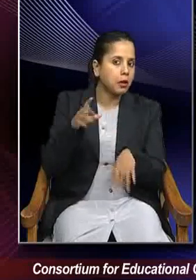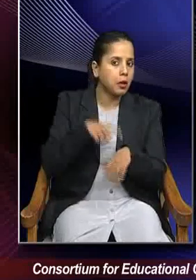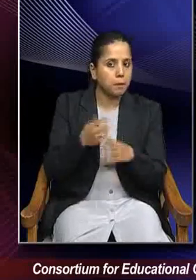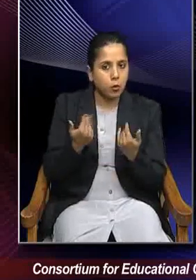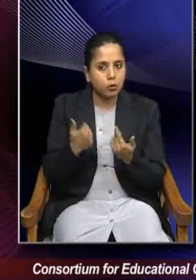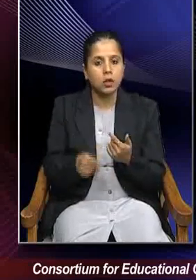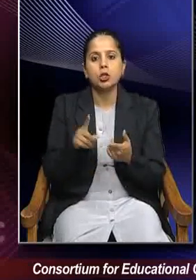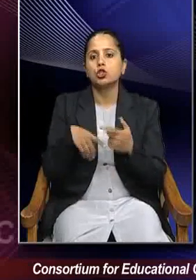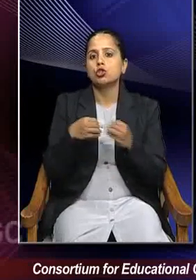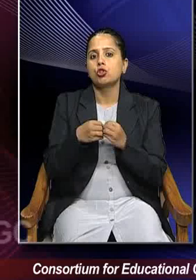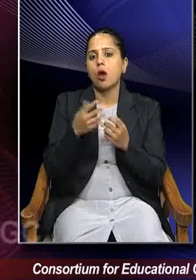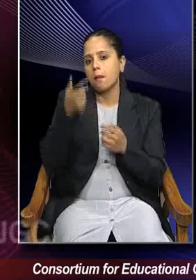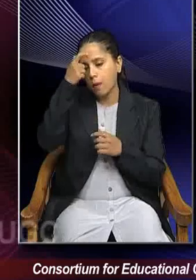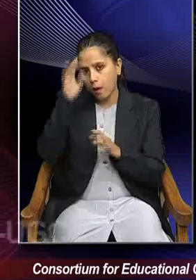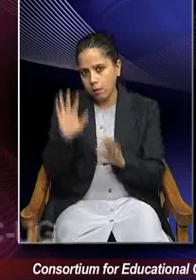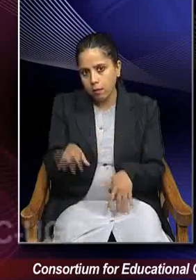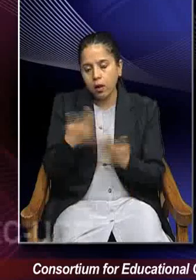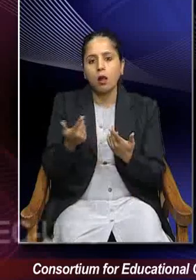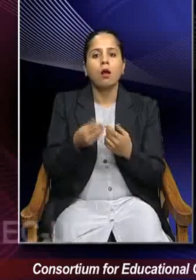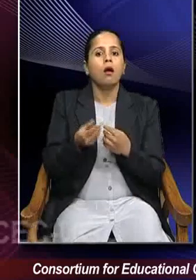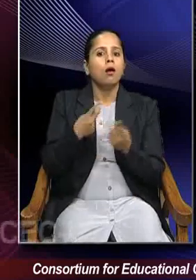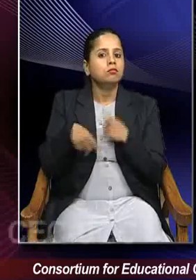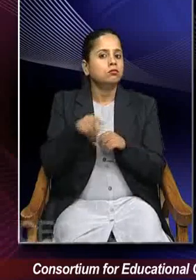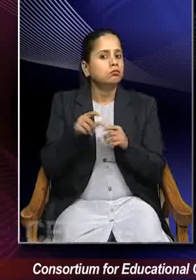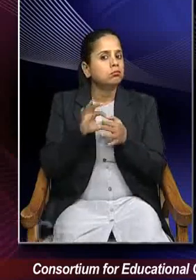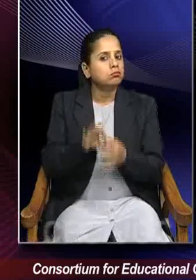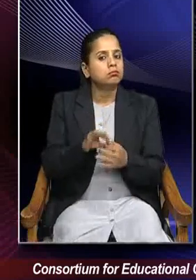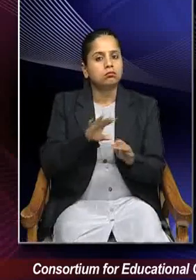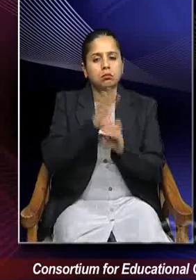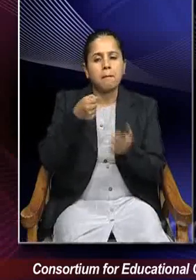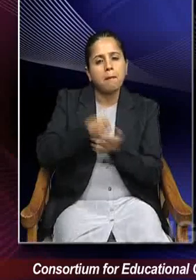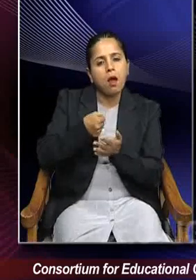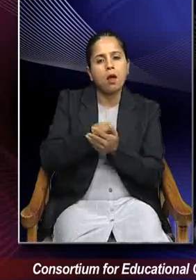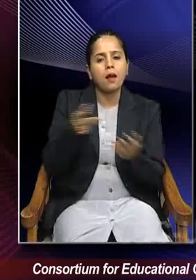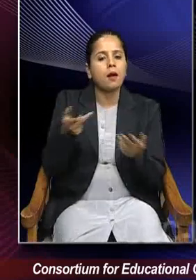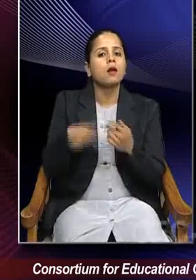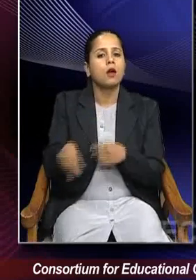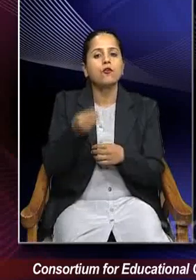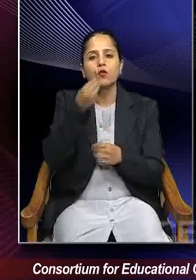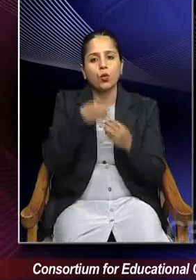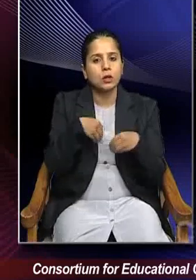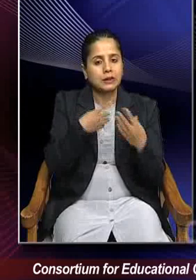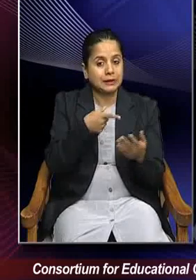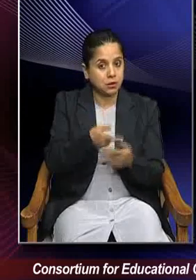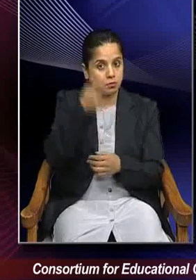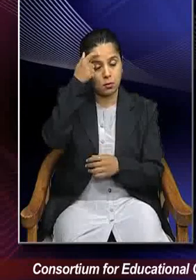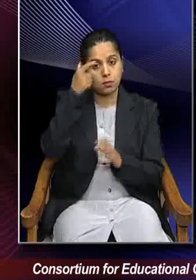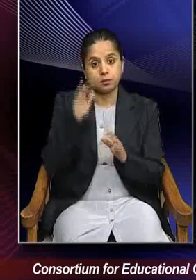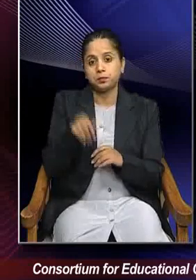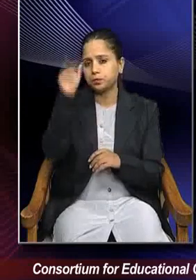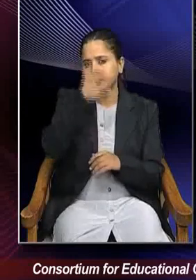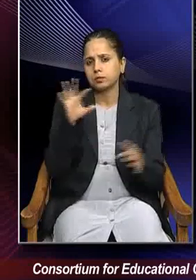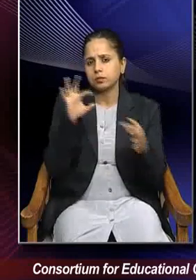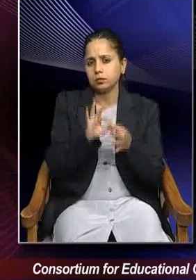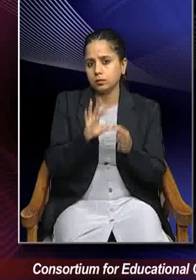have livelihood problem, and so therefore providing minimum basic food is a critical challenge. In Indian context,